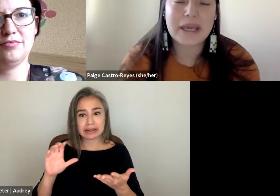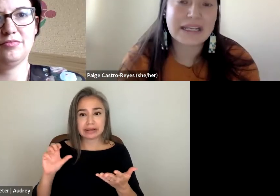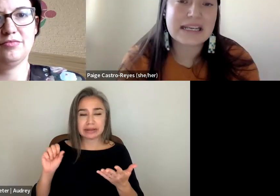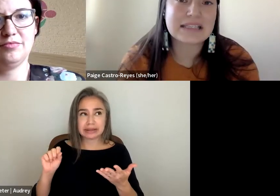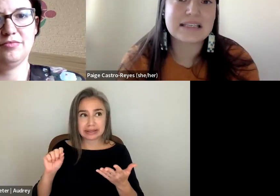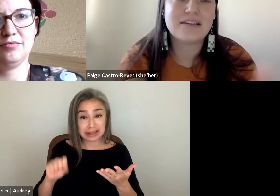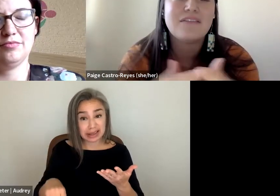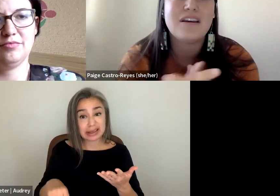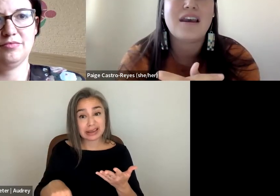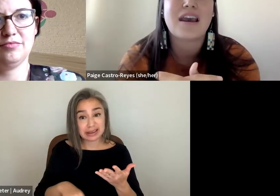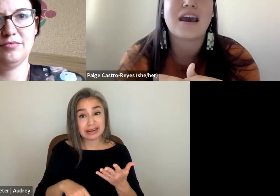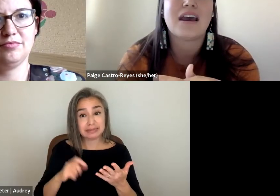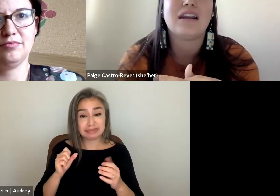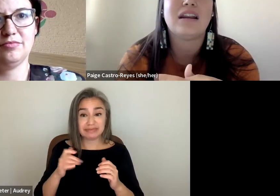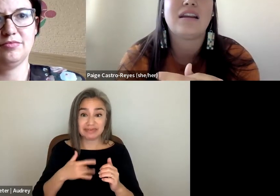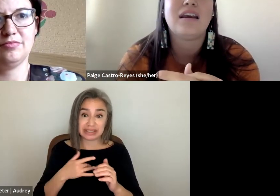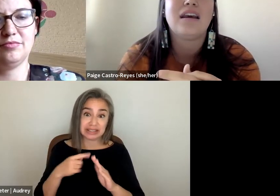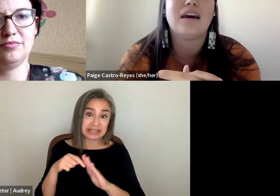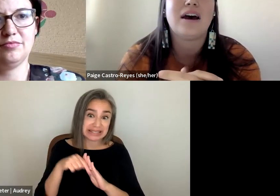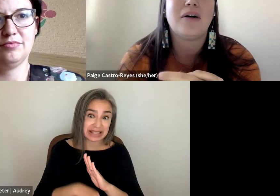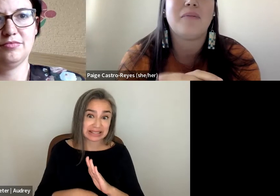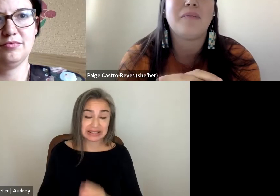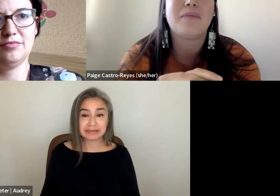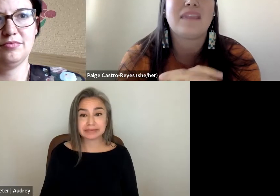be quite intensive. And